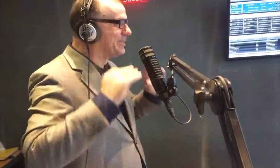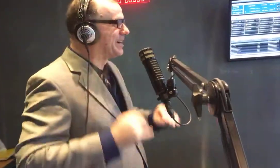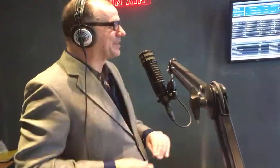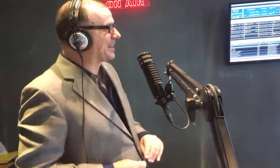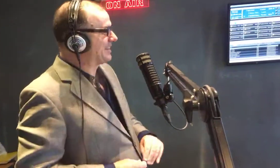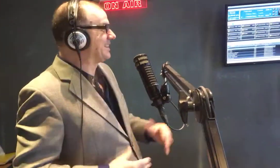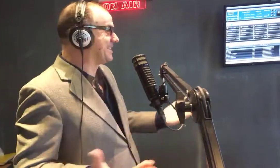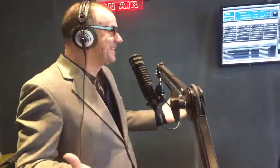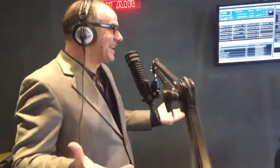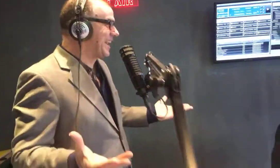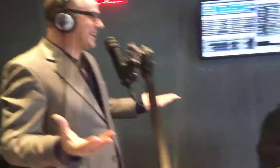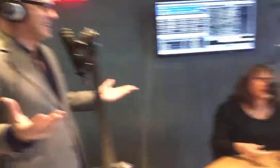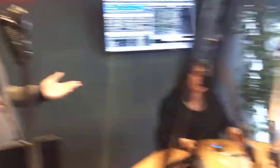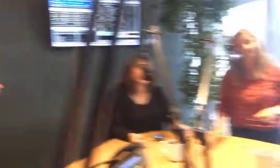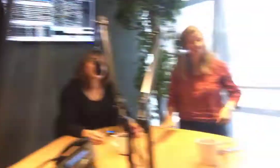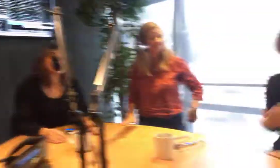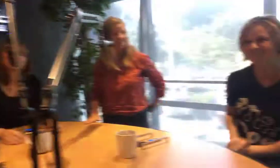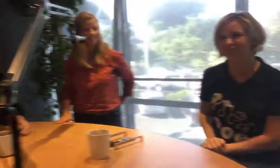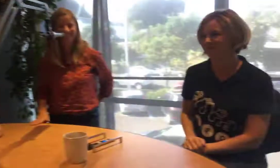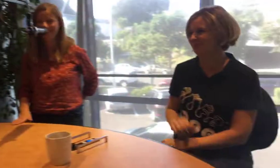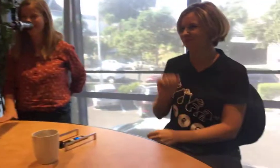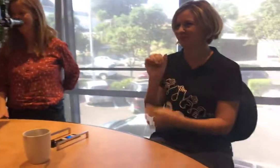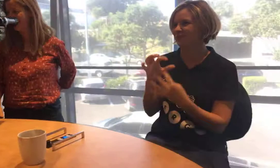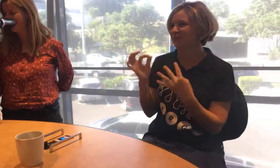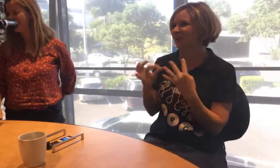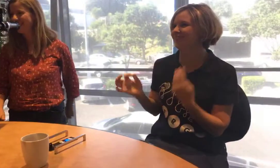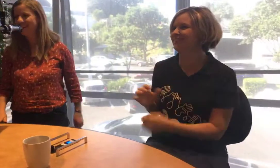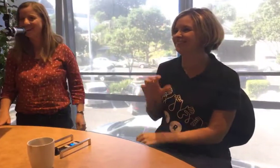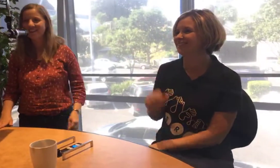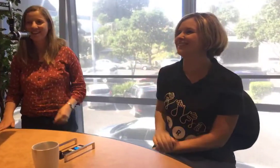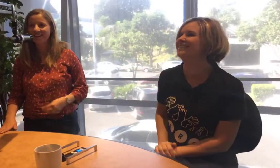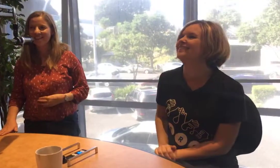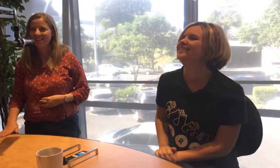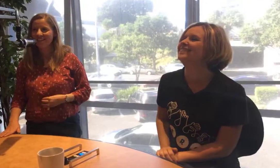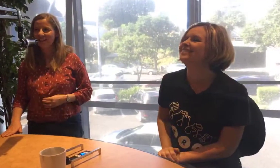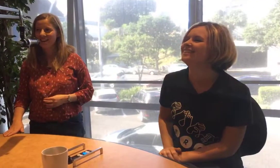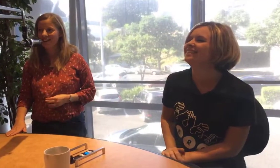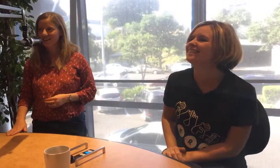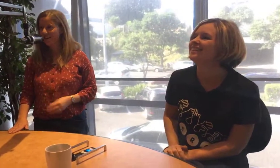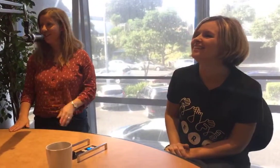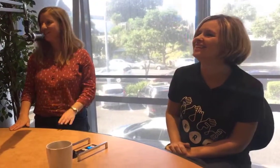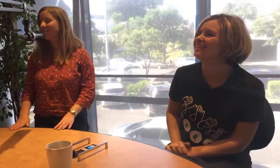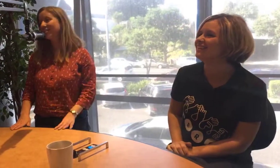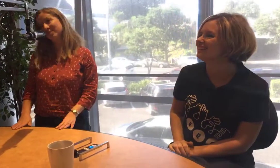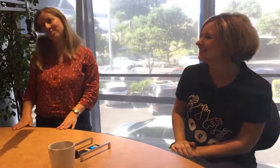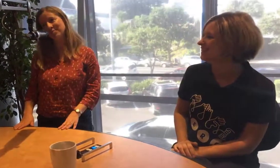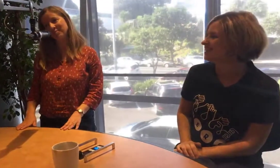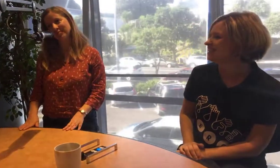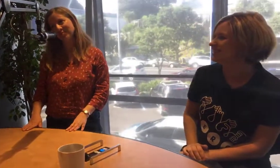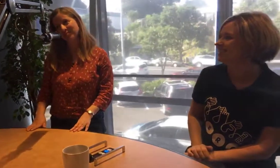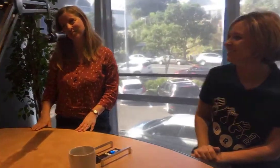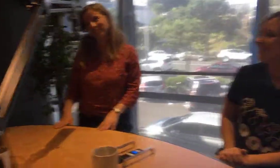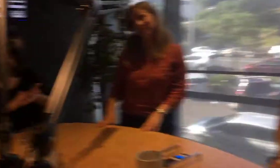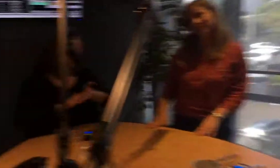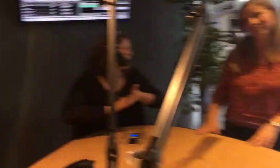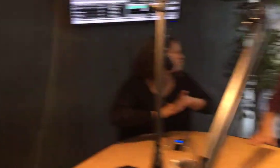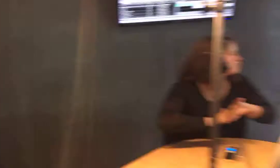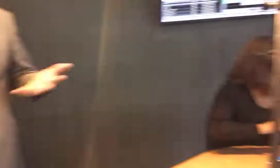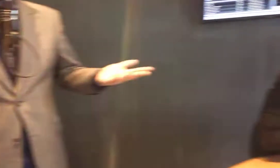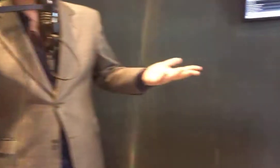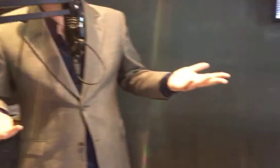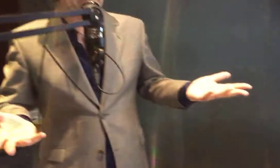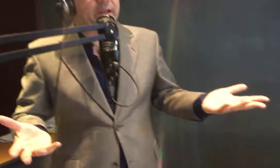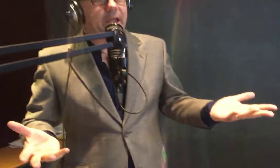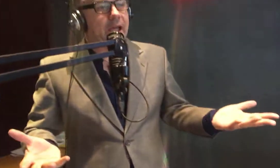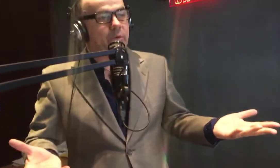guy. You are. That's I can okay. understand No that. worries there. Your choice. Well, we really, really appreciate this. I'm